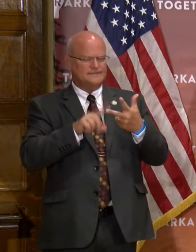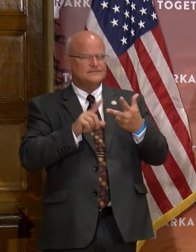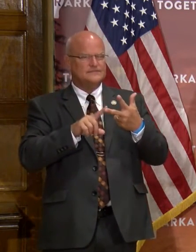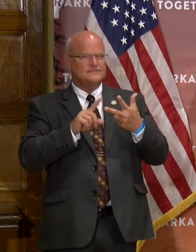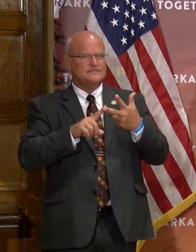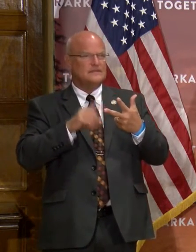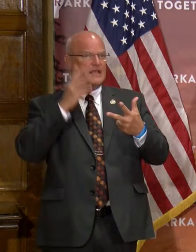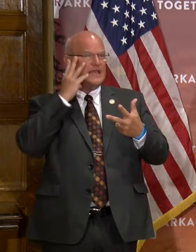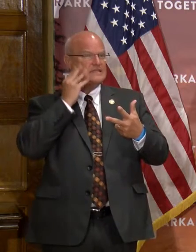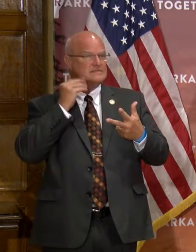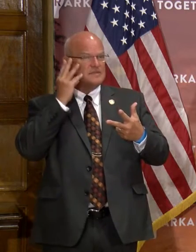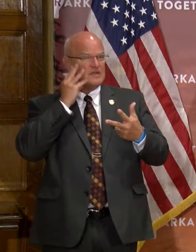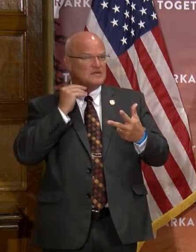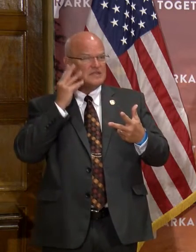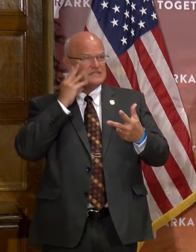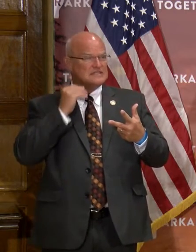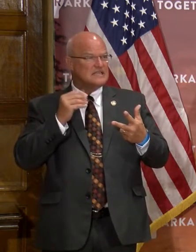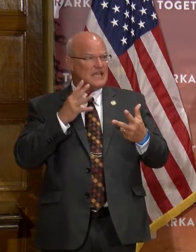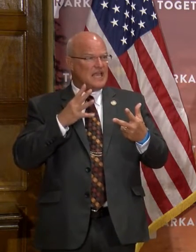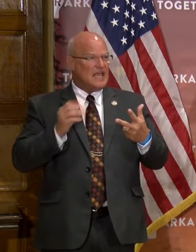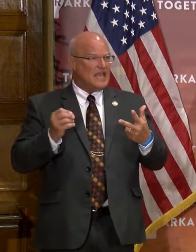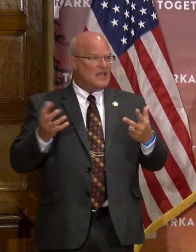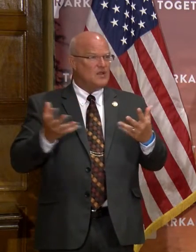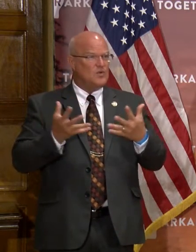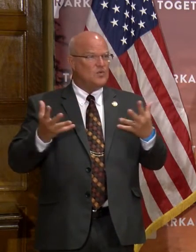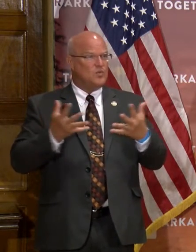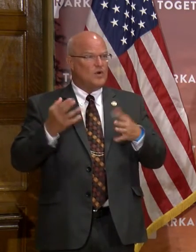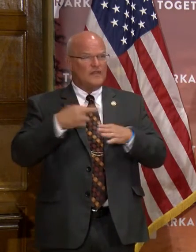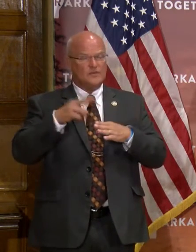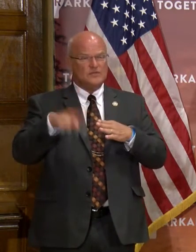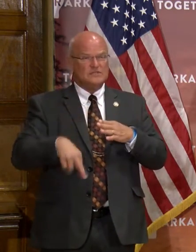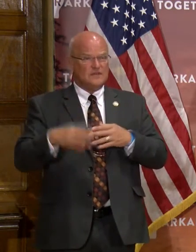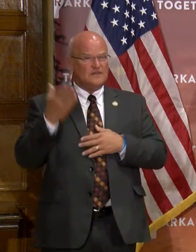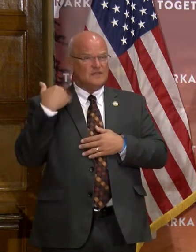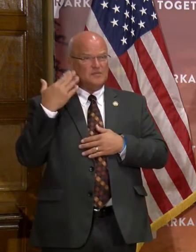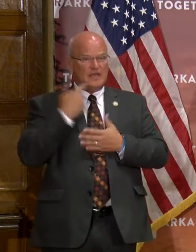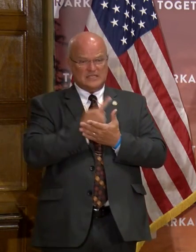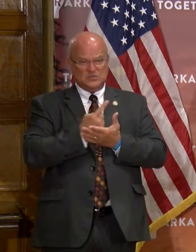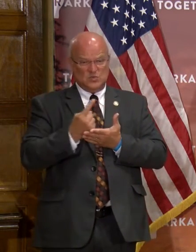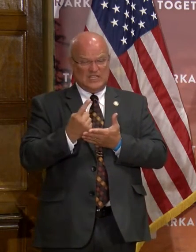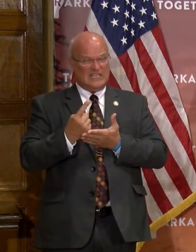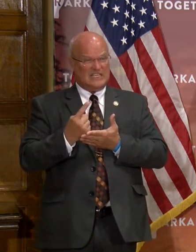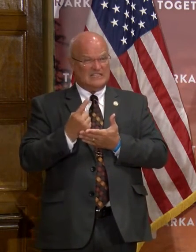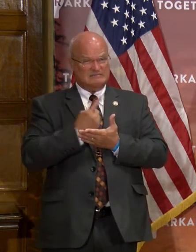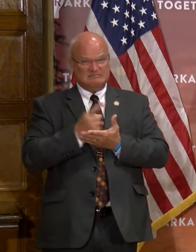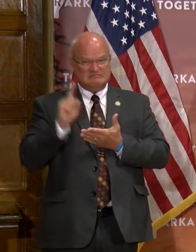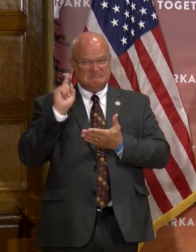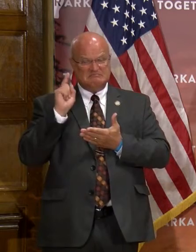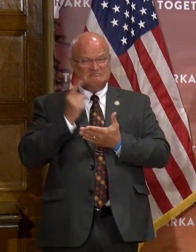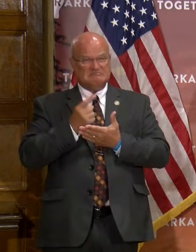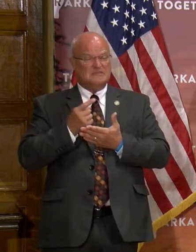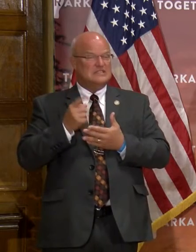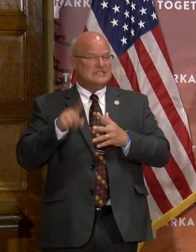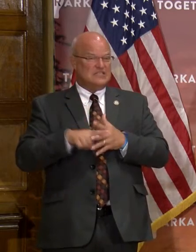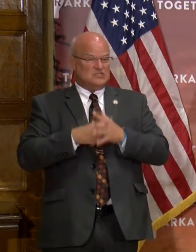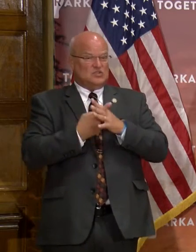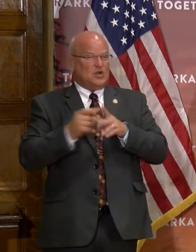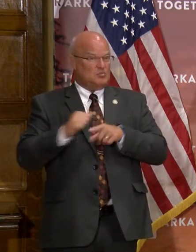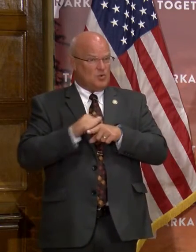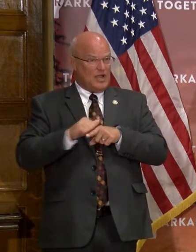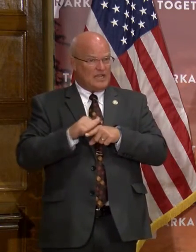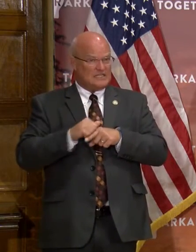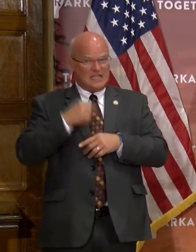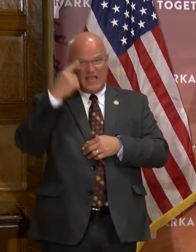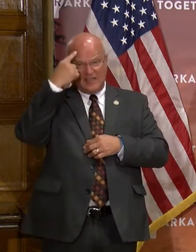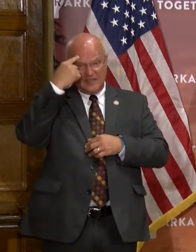standpoint of experience and what's been the result over the last week. and since they've started their practice.